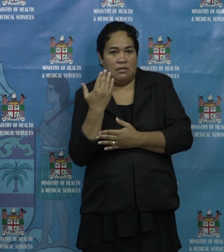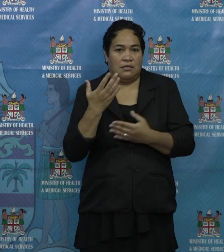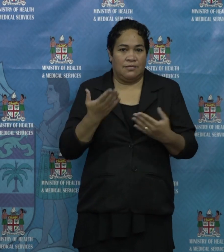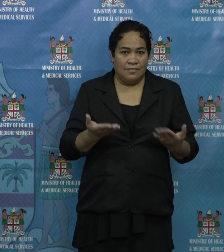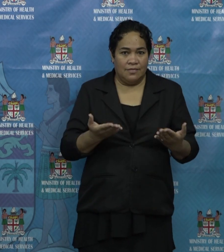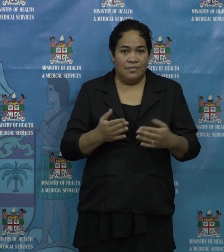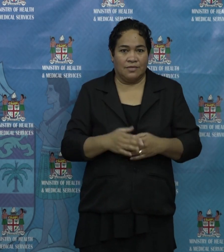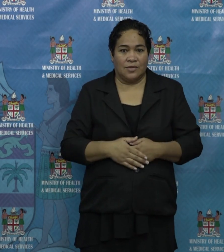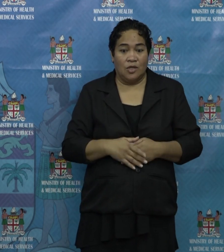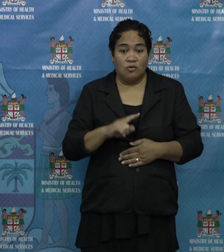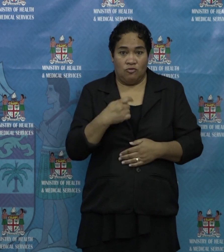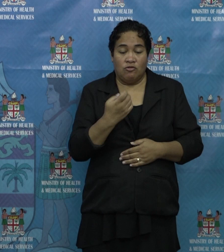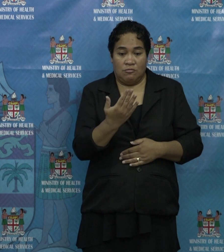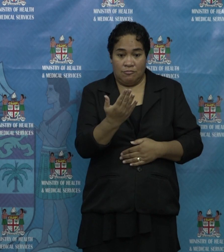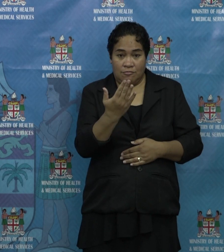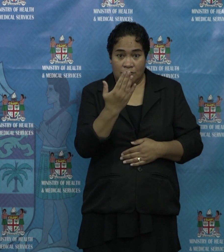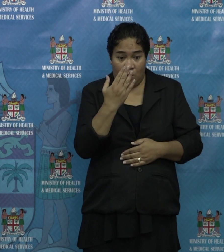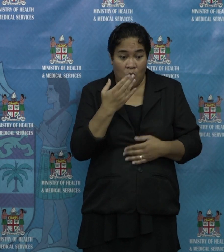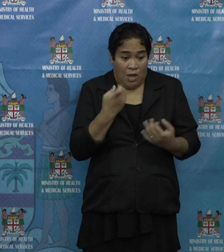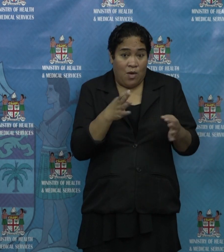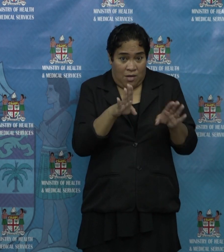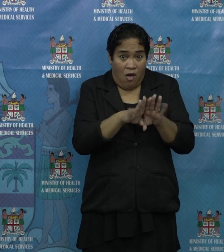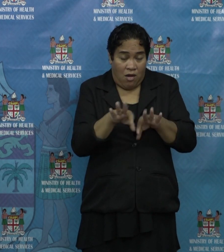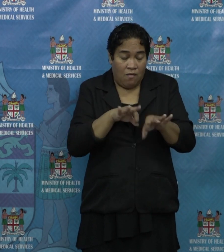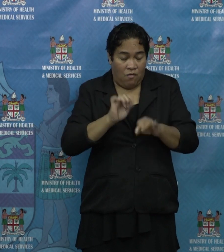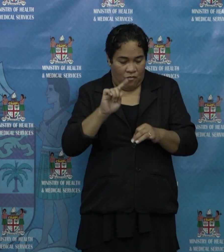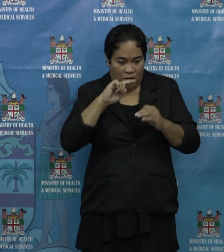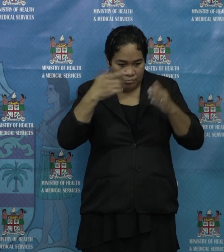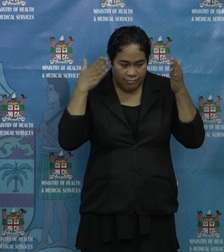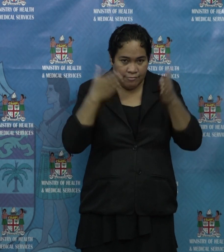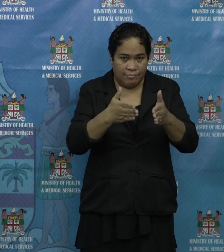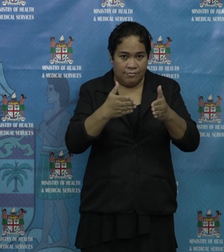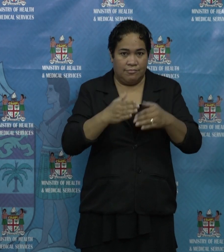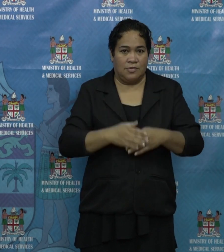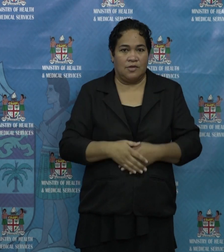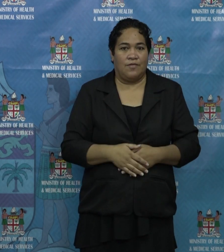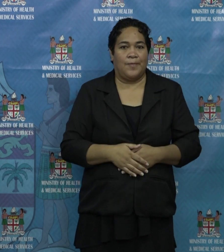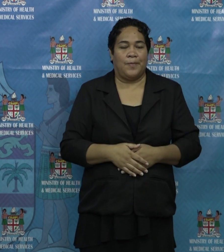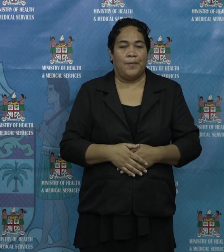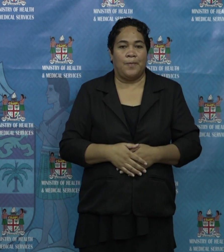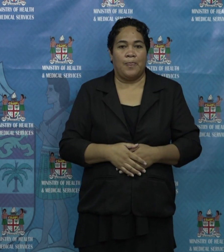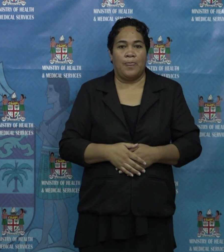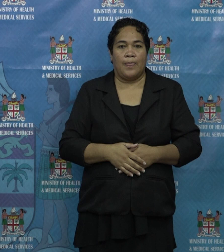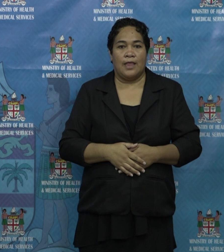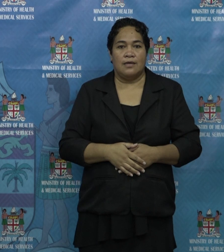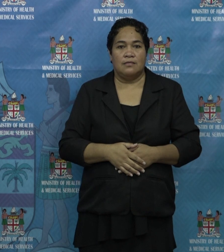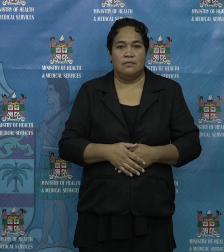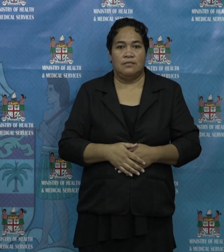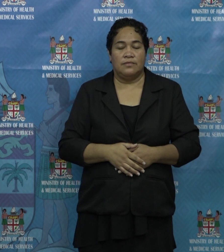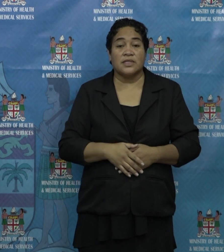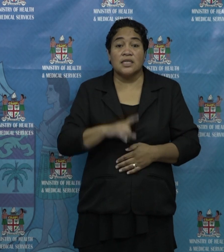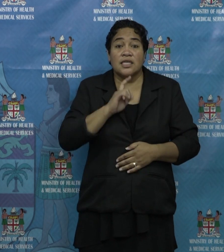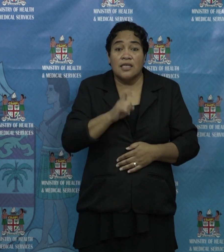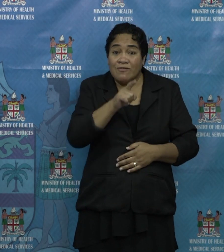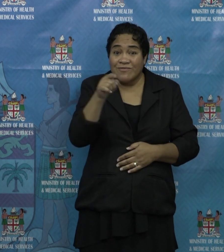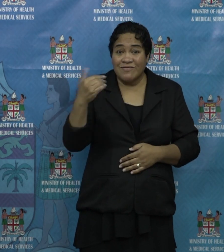come as we come closer to the end of this current lockdown that we established for the first 4 days. If you're living